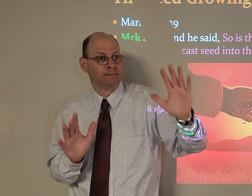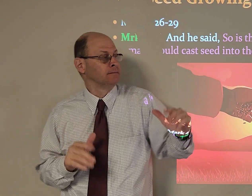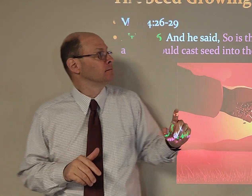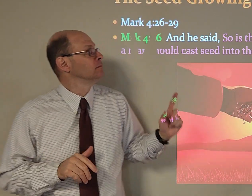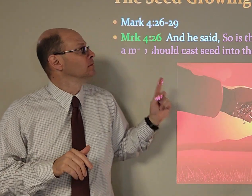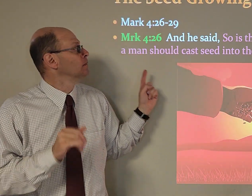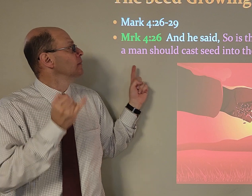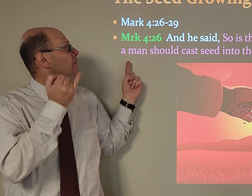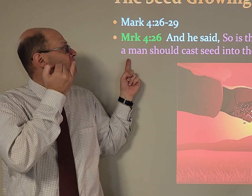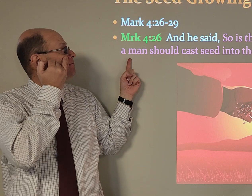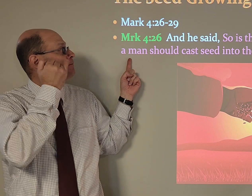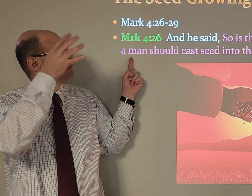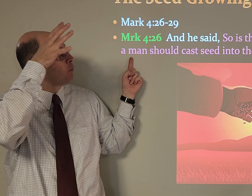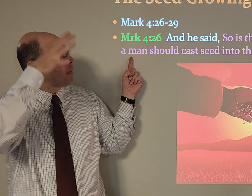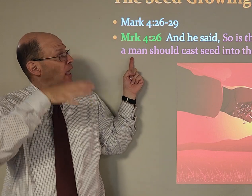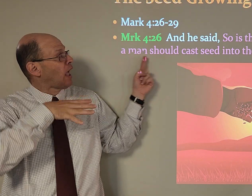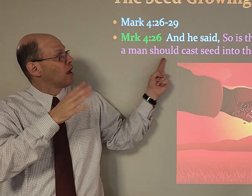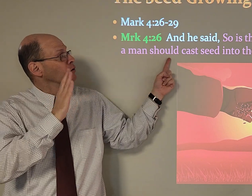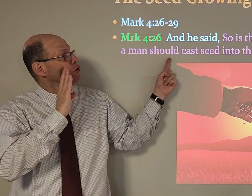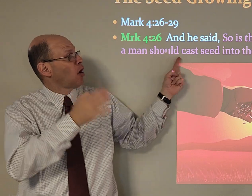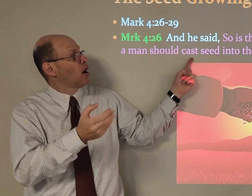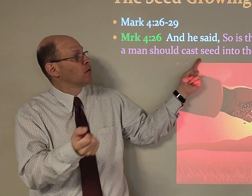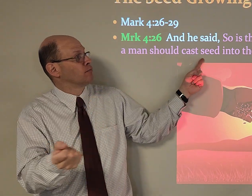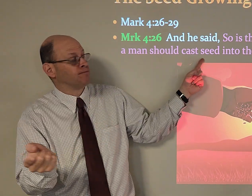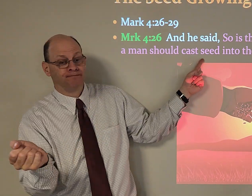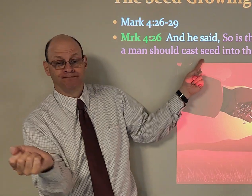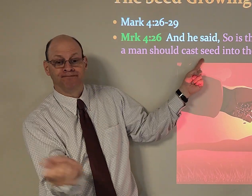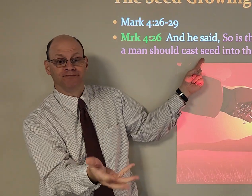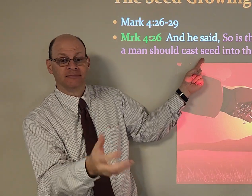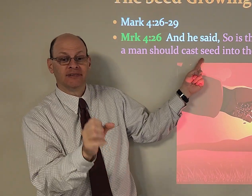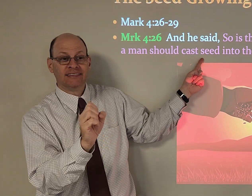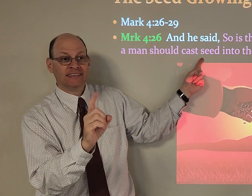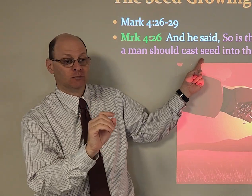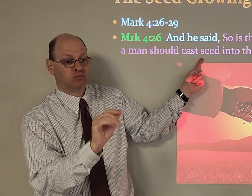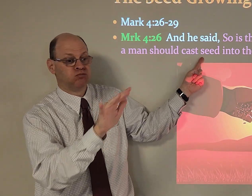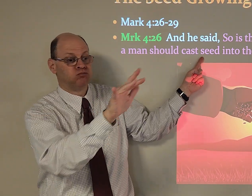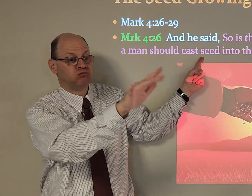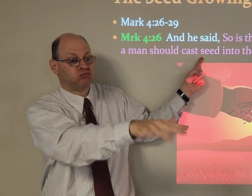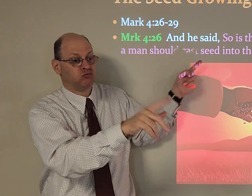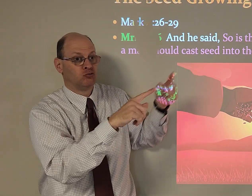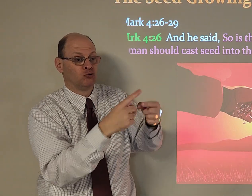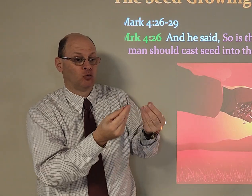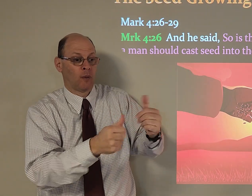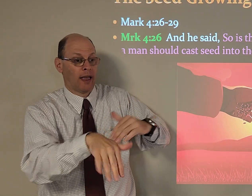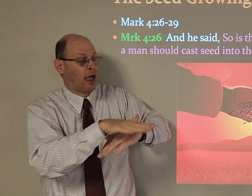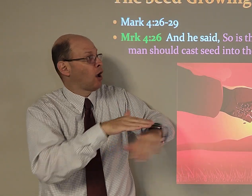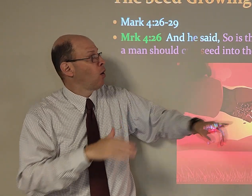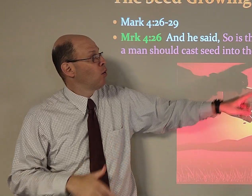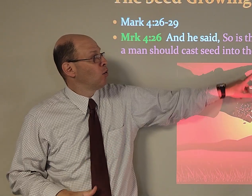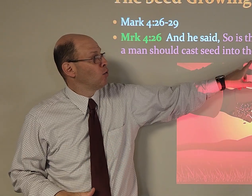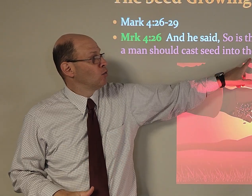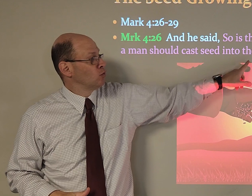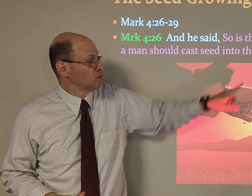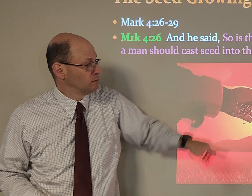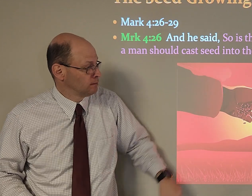so is the kingdom of God, as if a man shall cast seed into the ground.